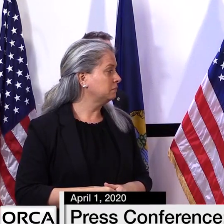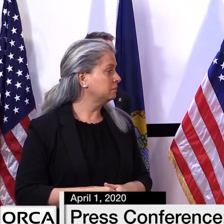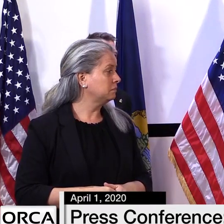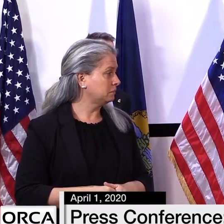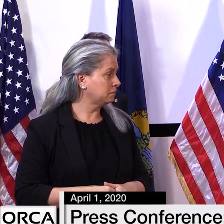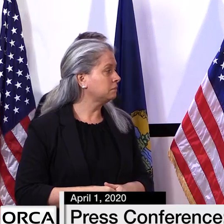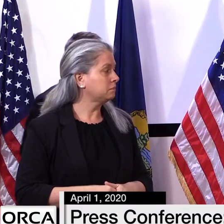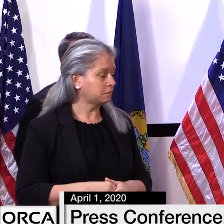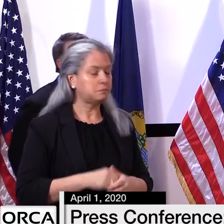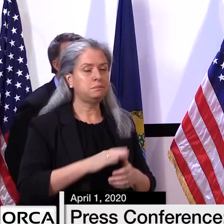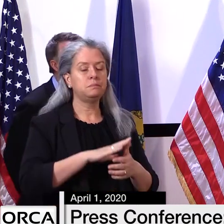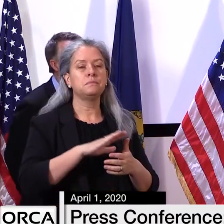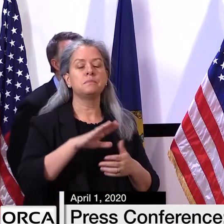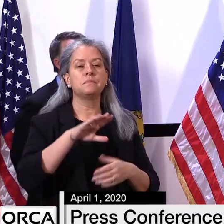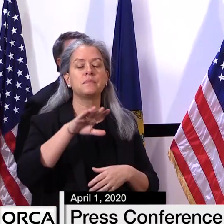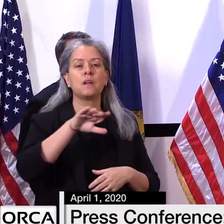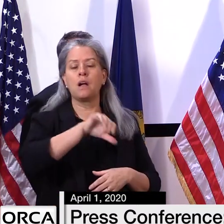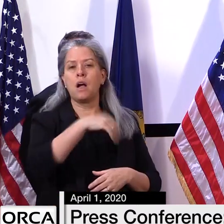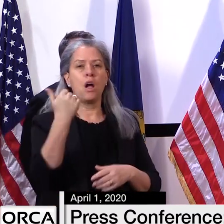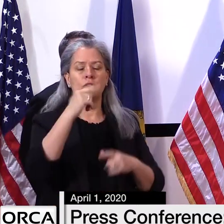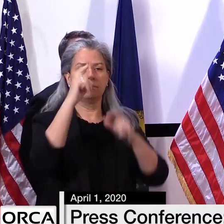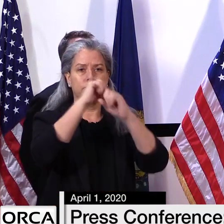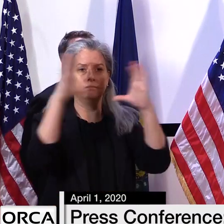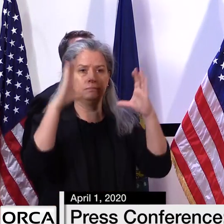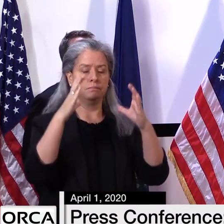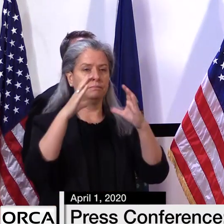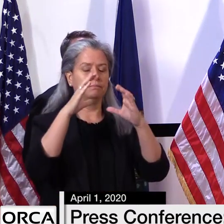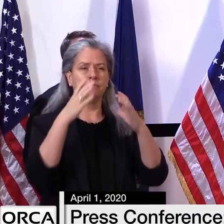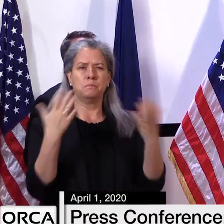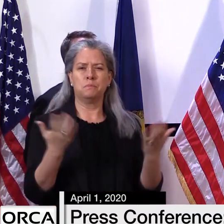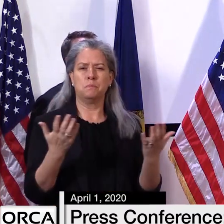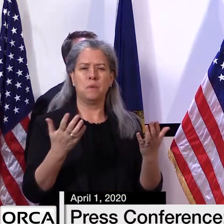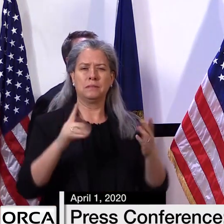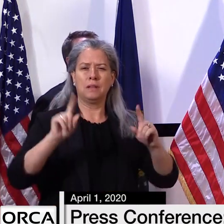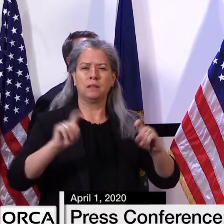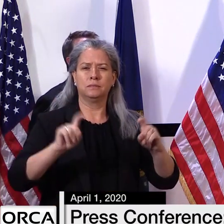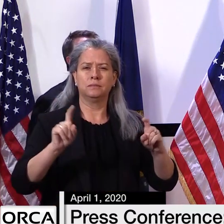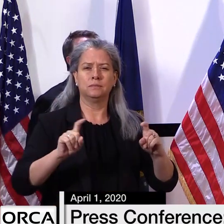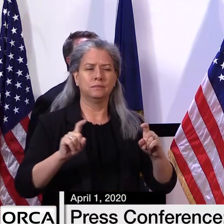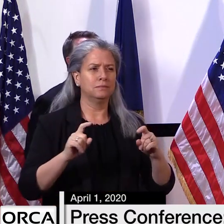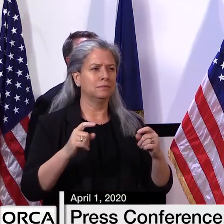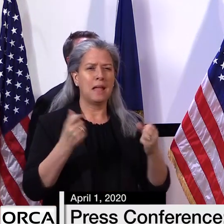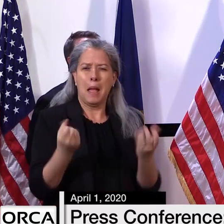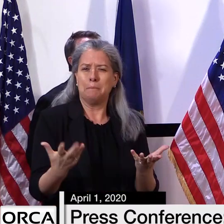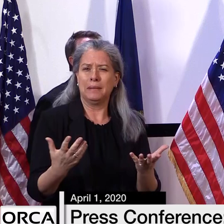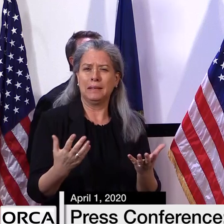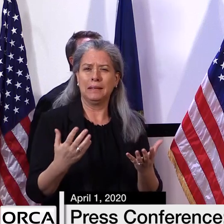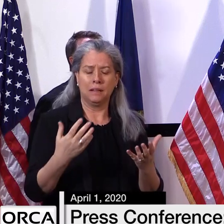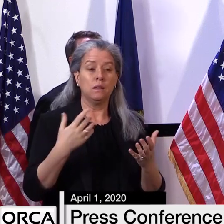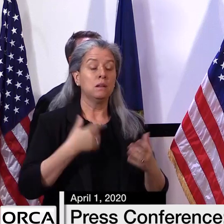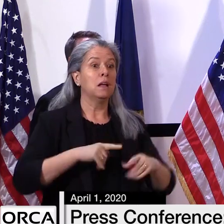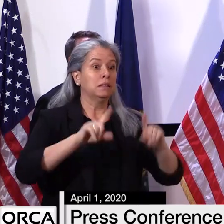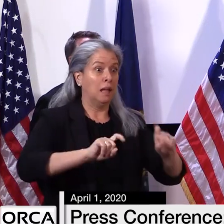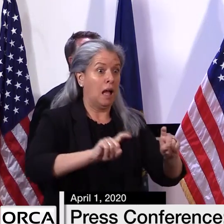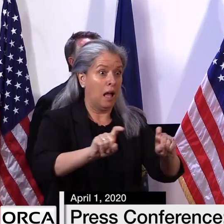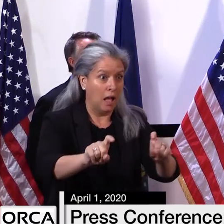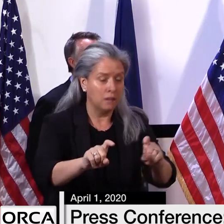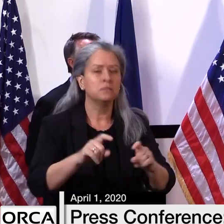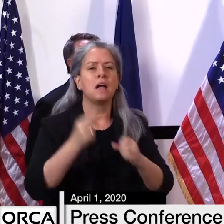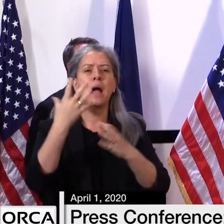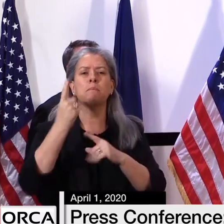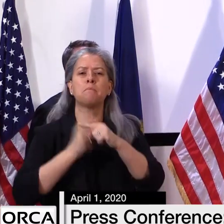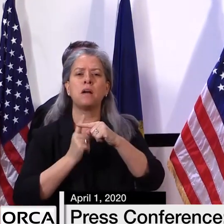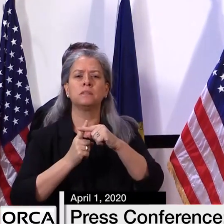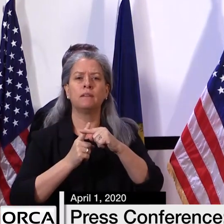It's also important for us to know how many of the tests we're doing are positive compared to the total number